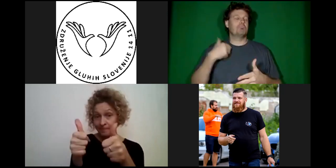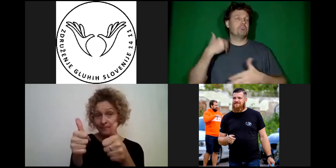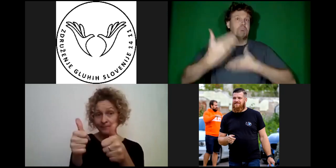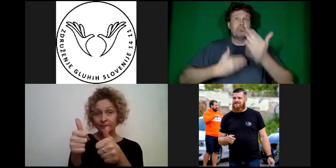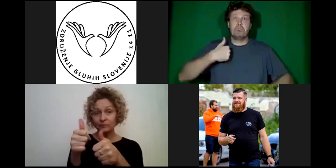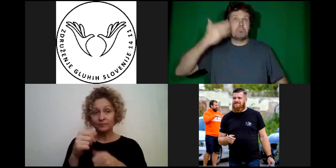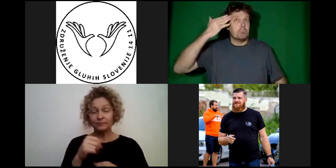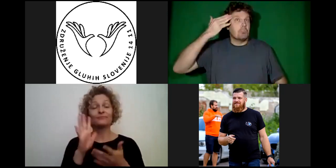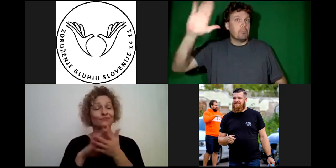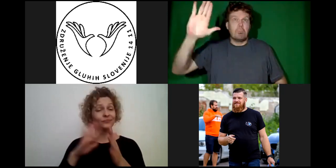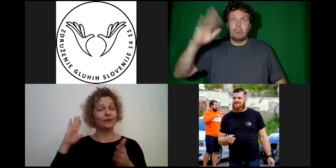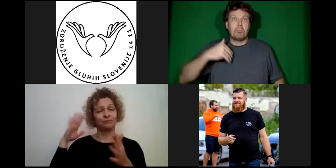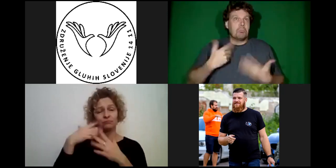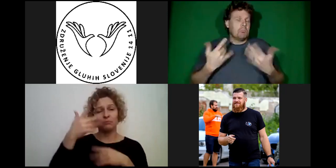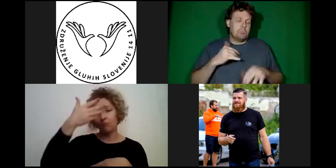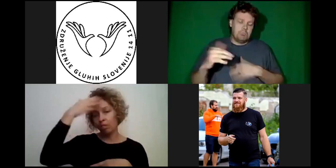So the president of the Basketball Federation